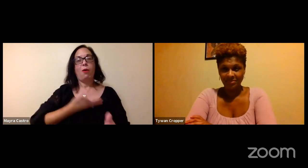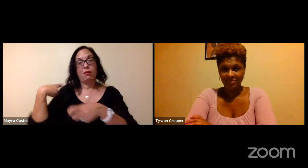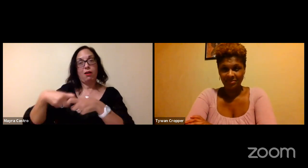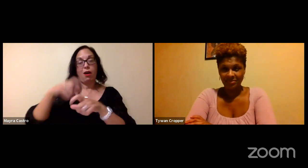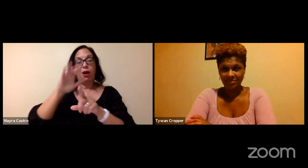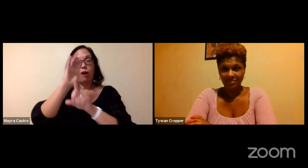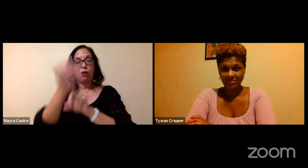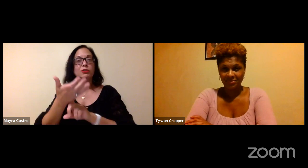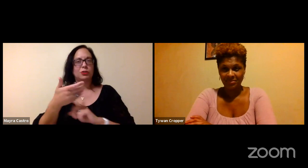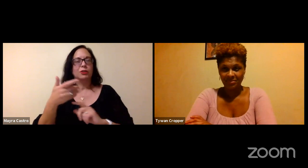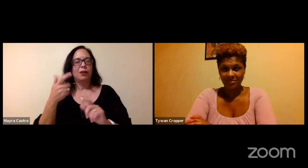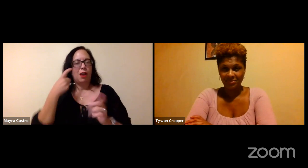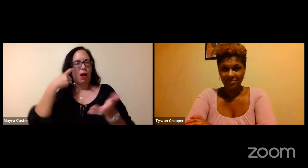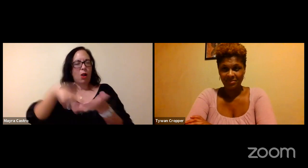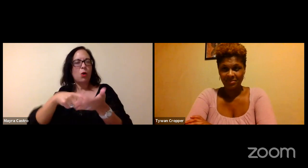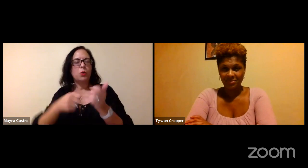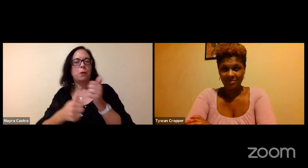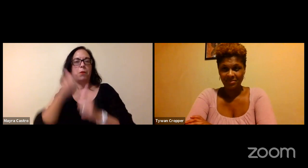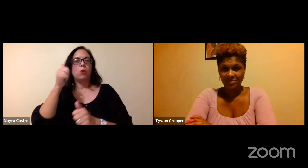different things.